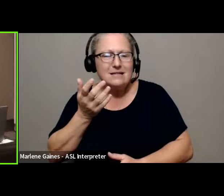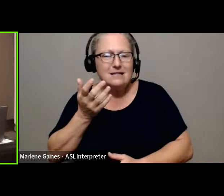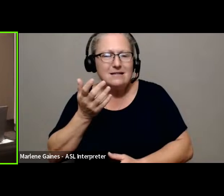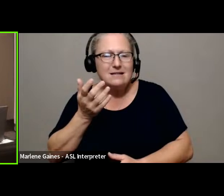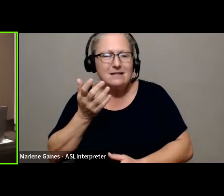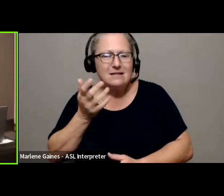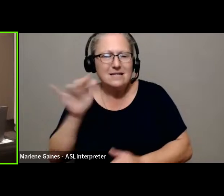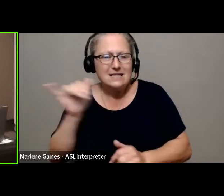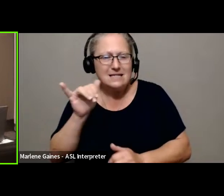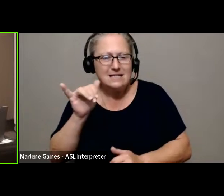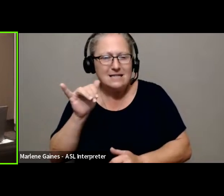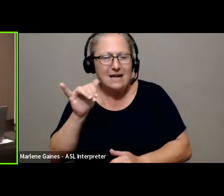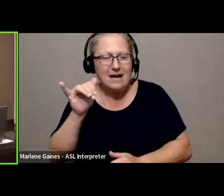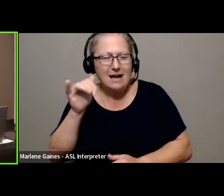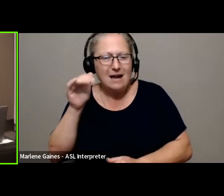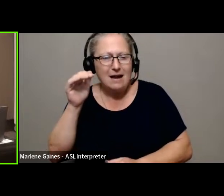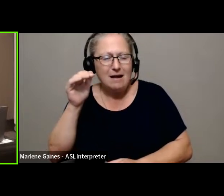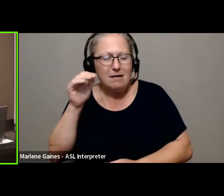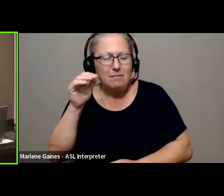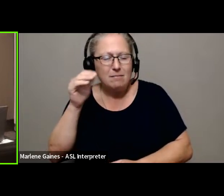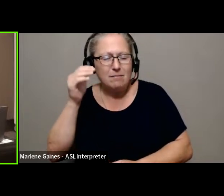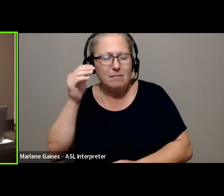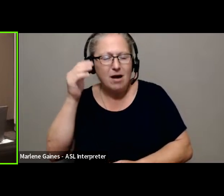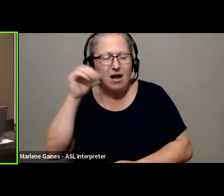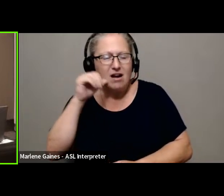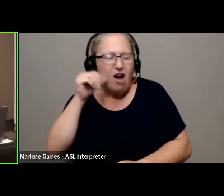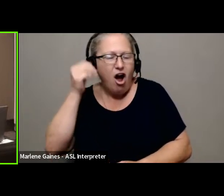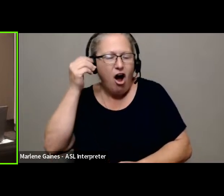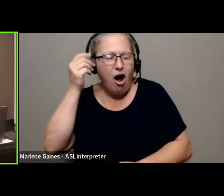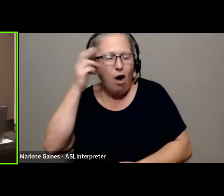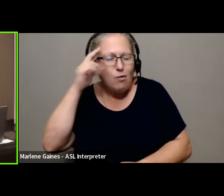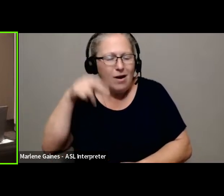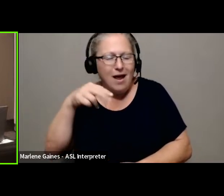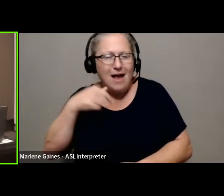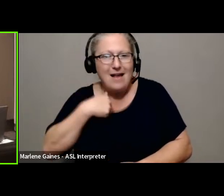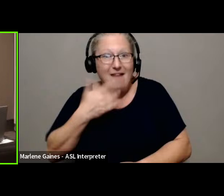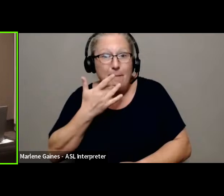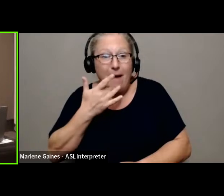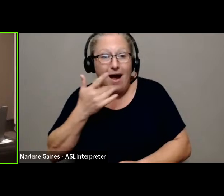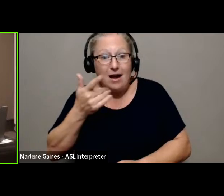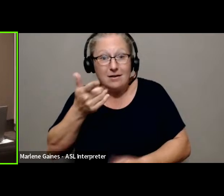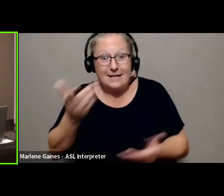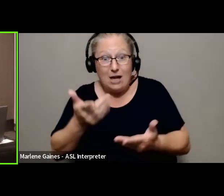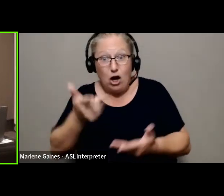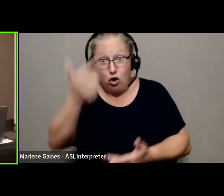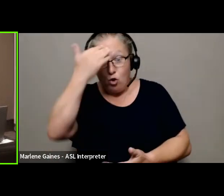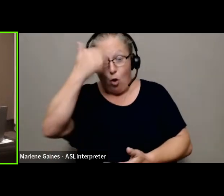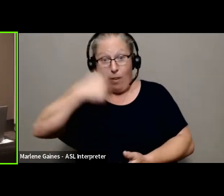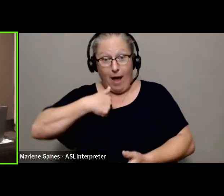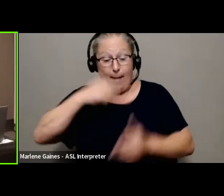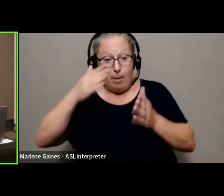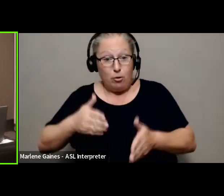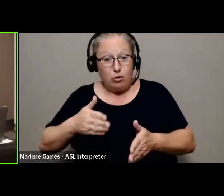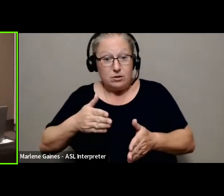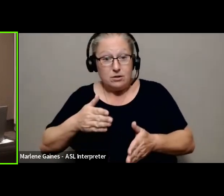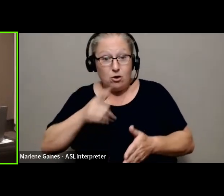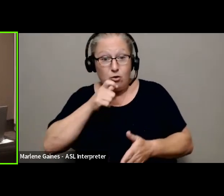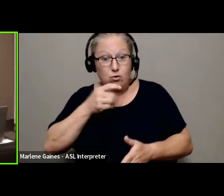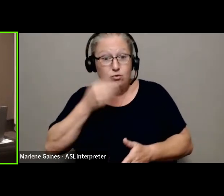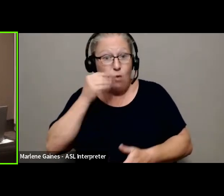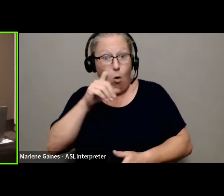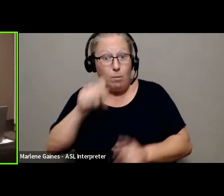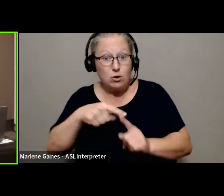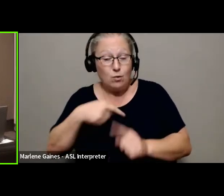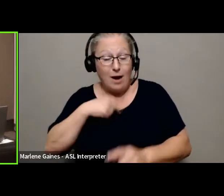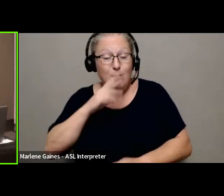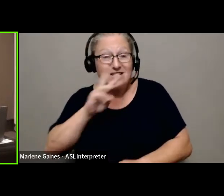thing as unconscious bias, implicit bias? Yeah. So we have bias. I mean, look at us here at the table. Would you know that I'm the person who was homeless when I was 6